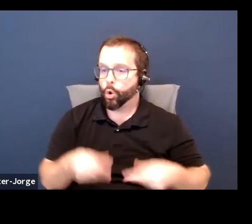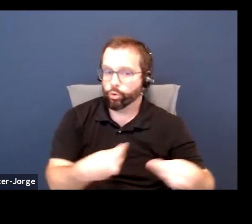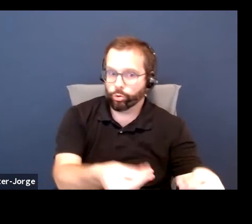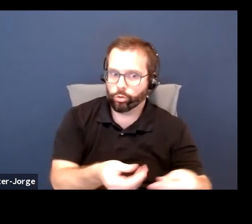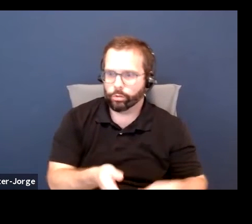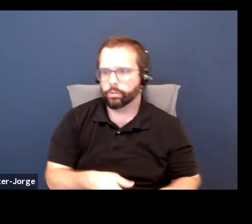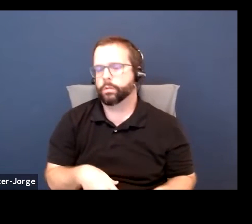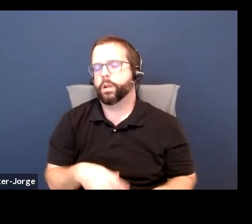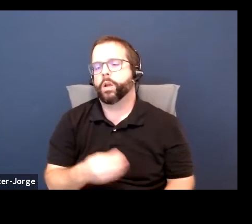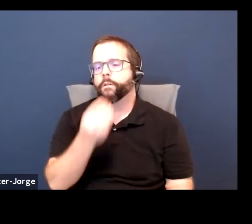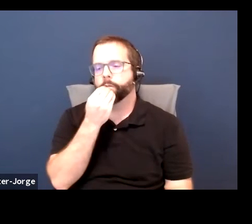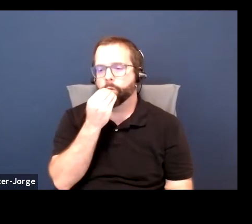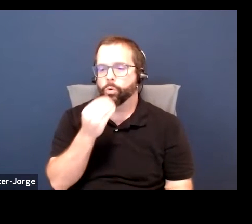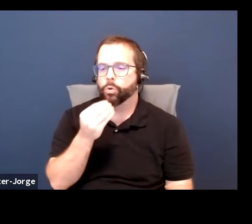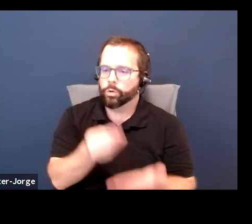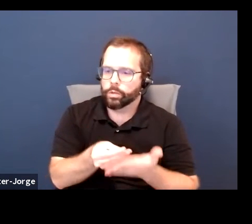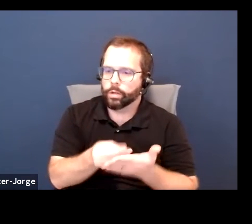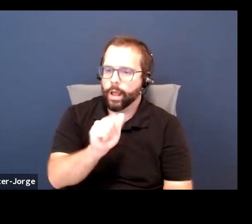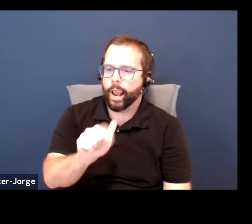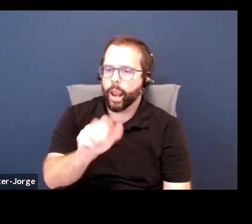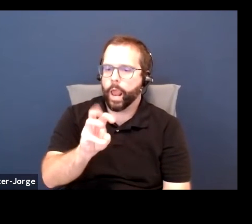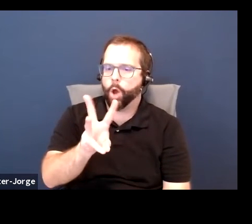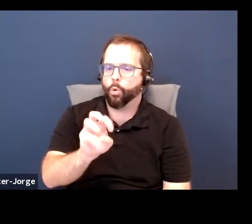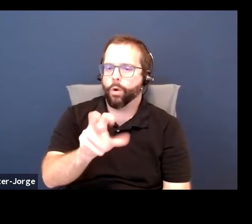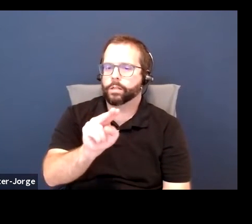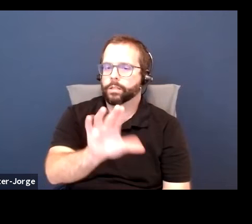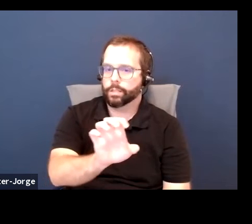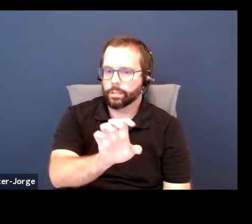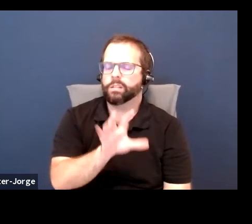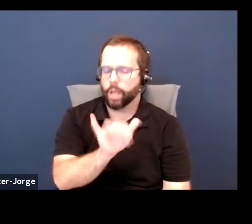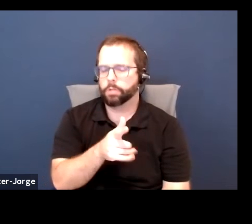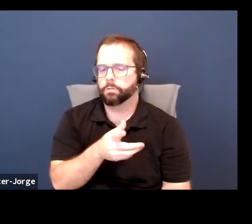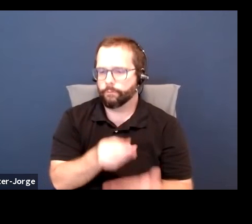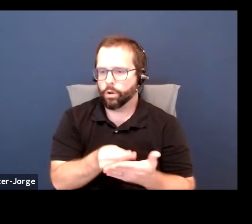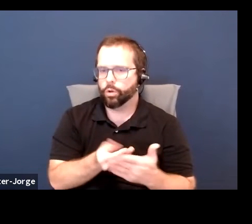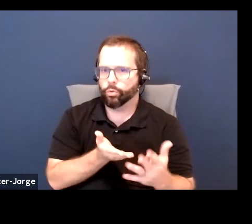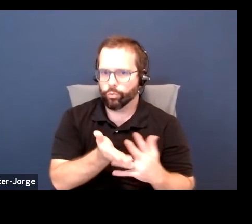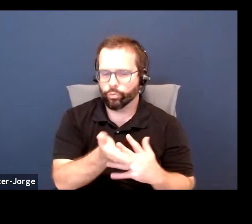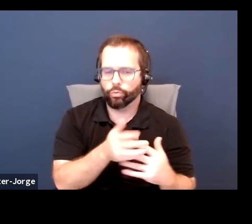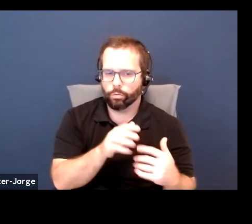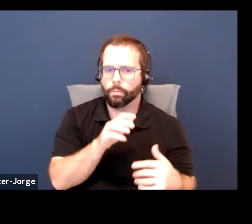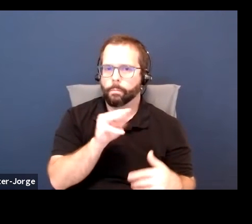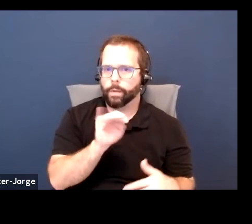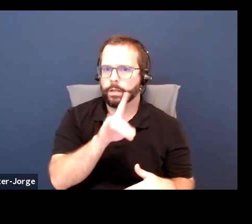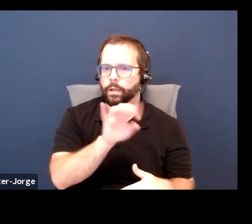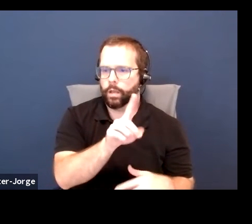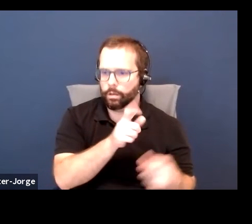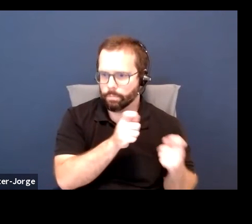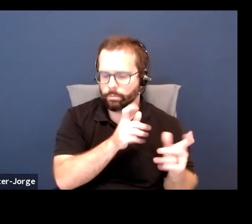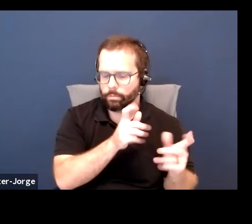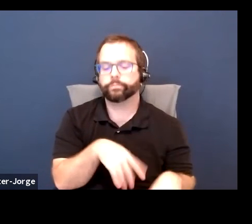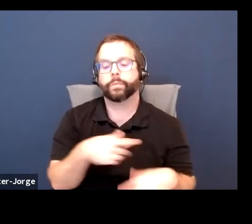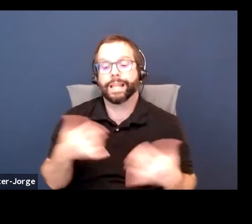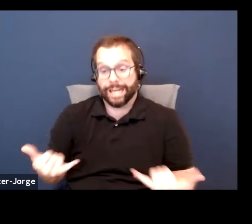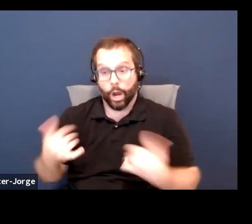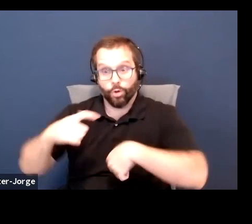through Medicaid managed care. During this time of COVID, it is so vitally important